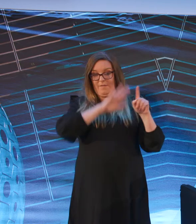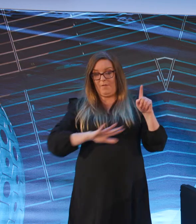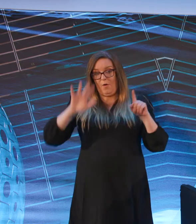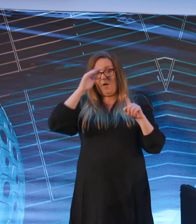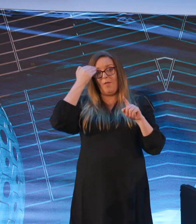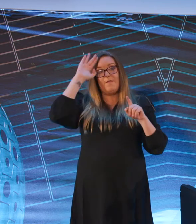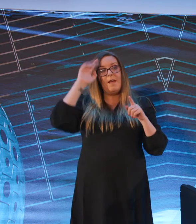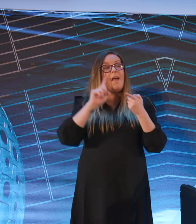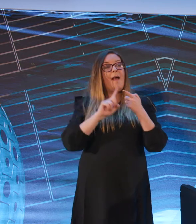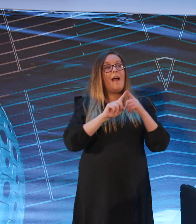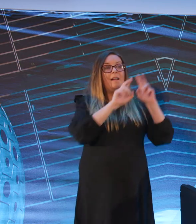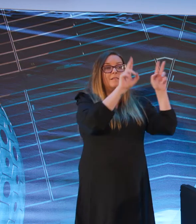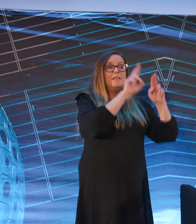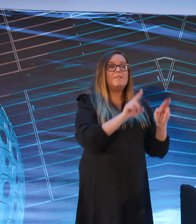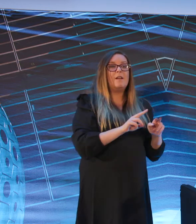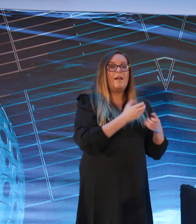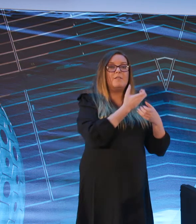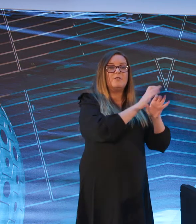internationally.